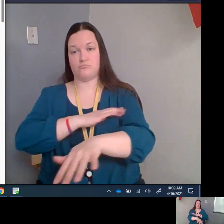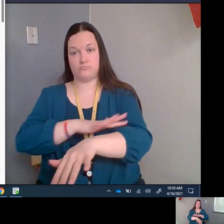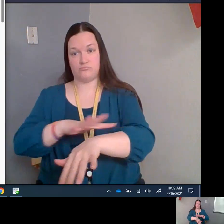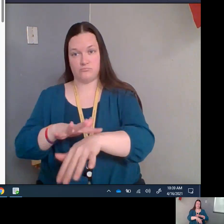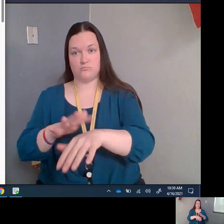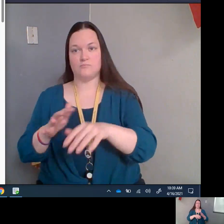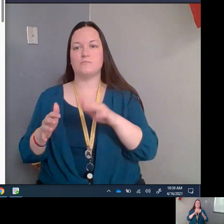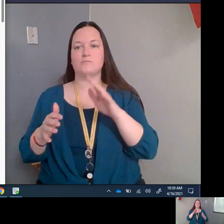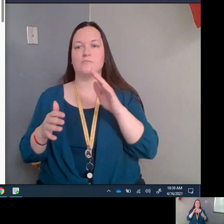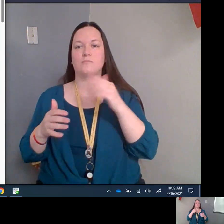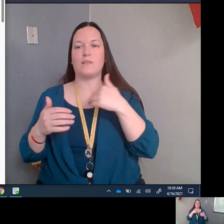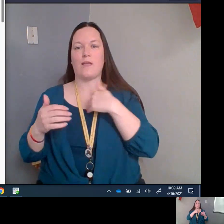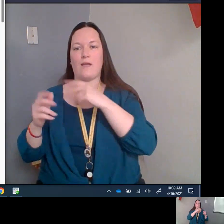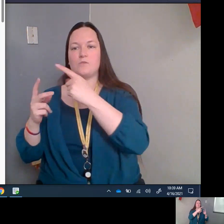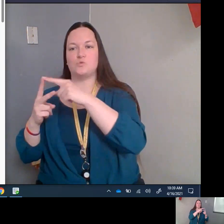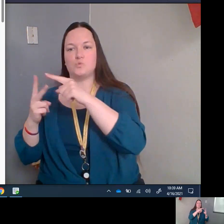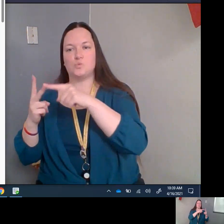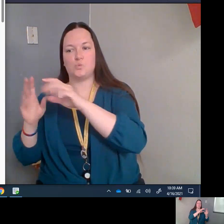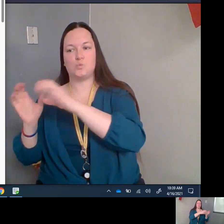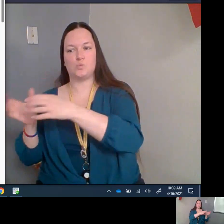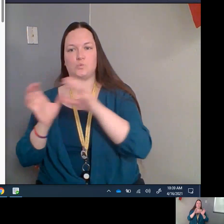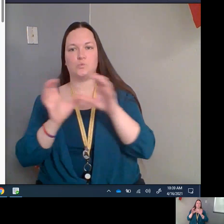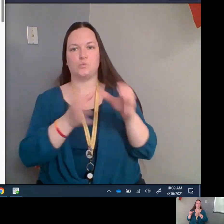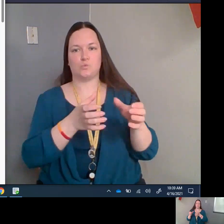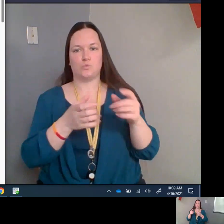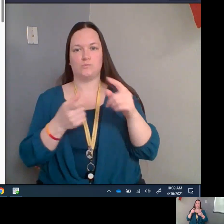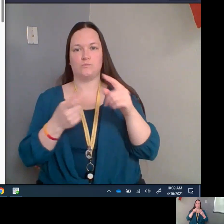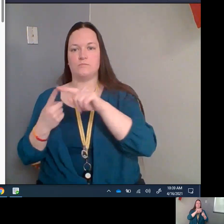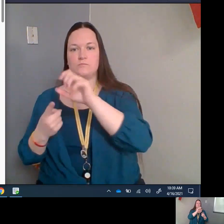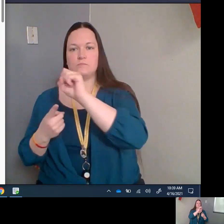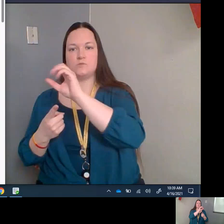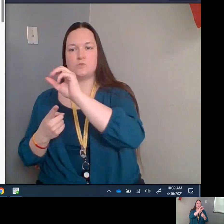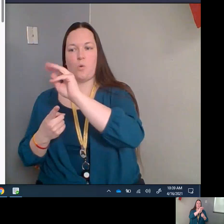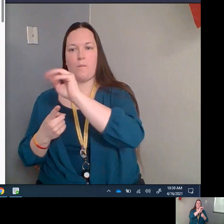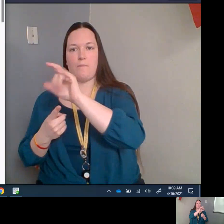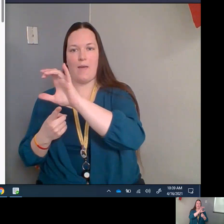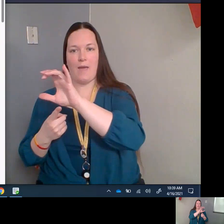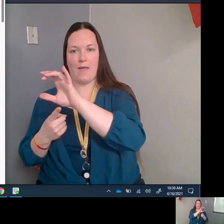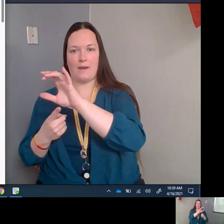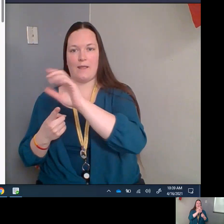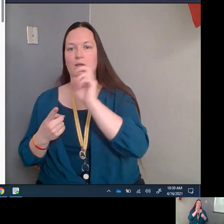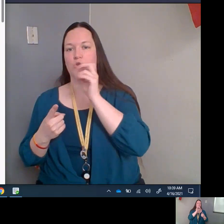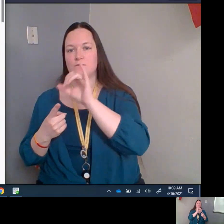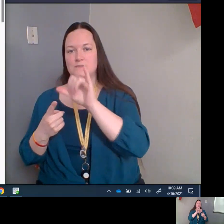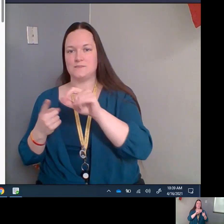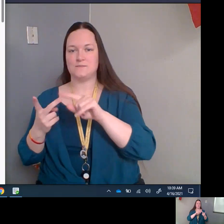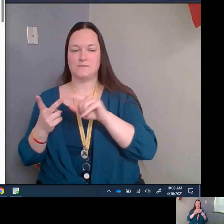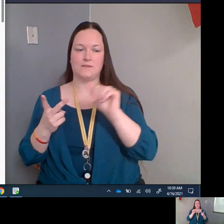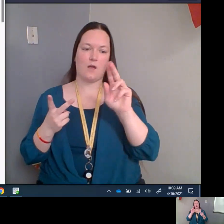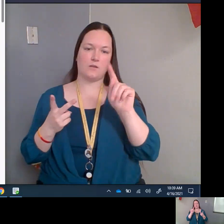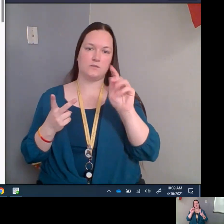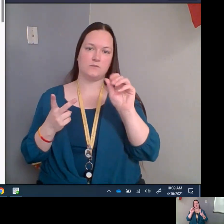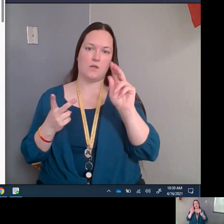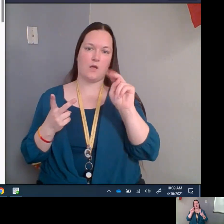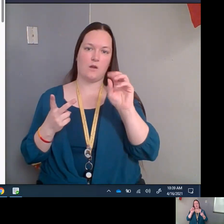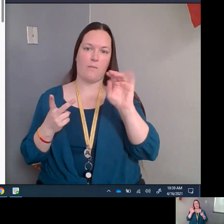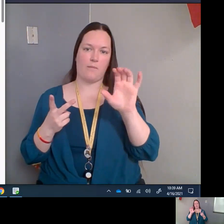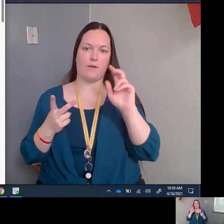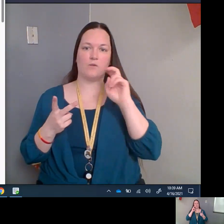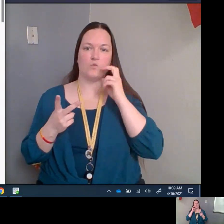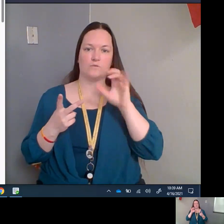nervous system is then subdivided into 2 smaller systems called the somatic nervous system and the autonomic nervous